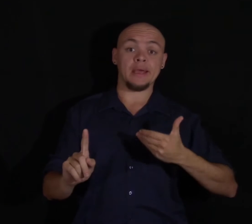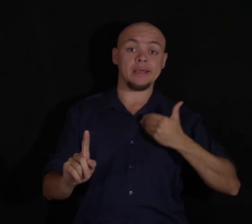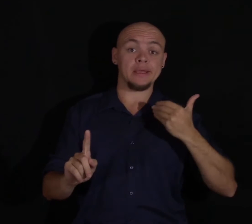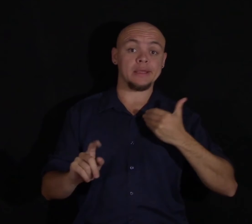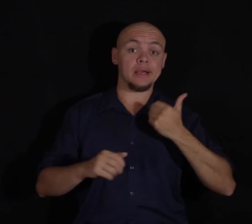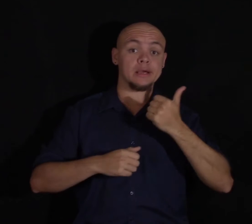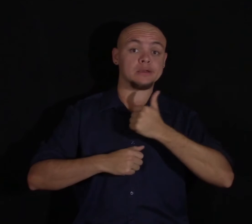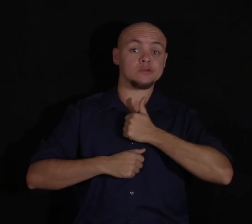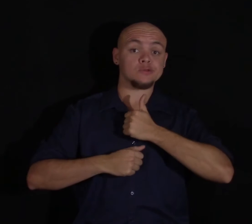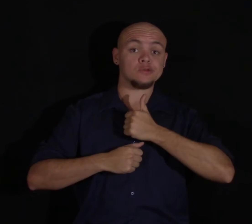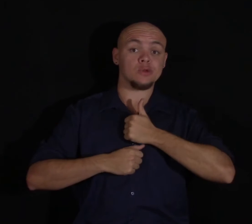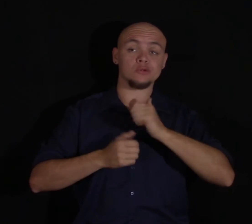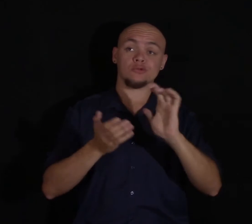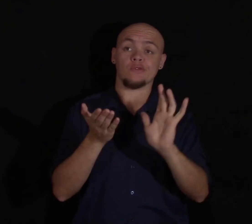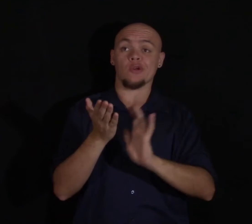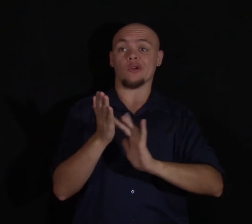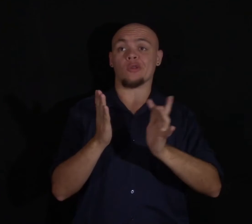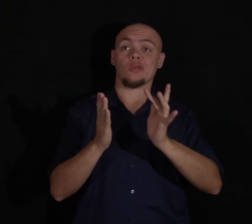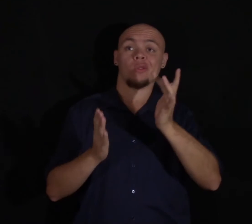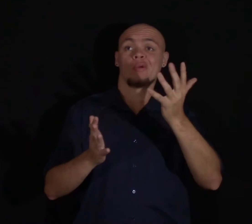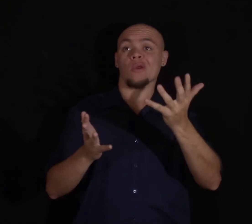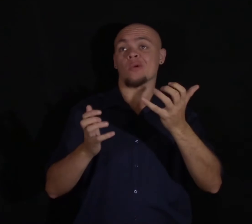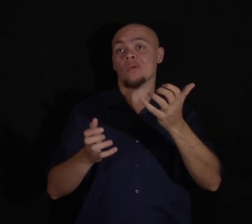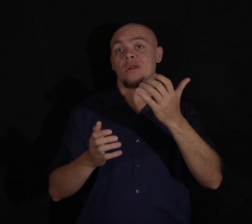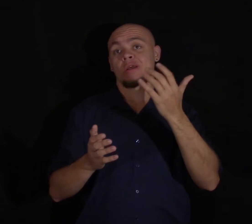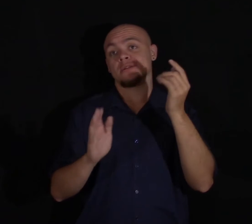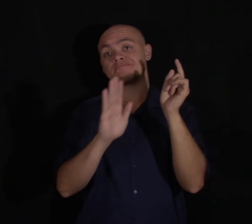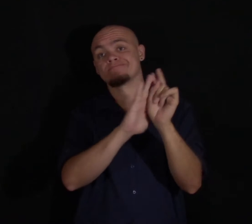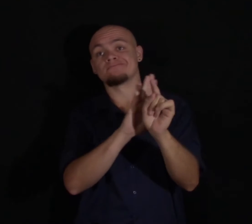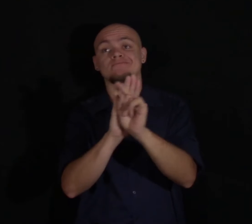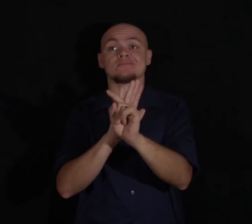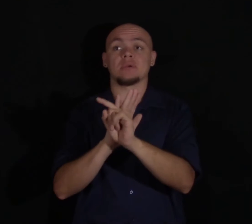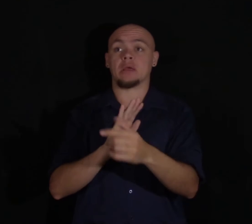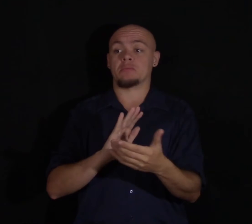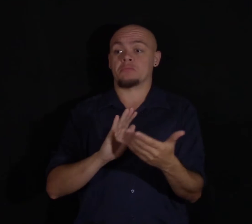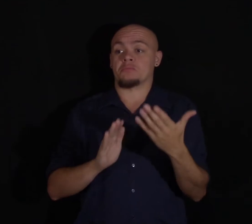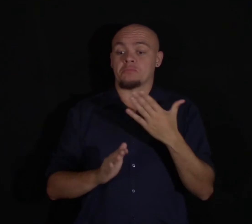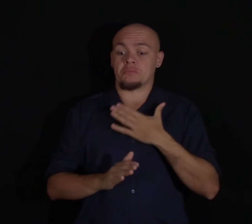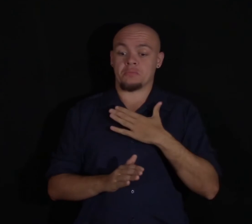for glory and slaughter, I should have been imbued with different sensations.